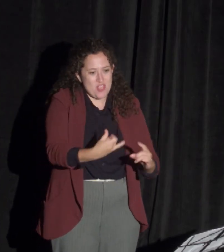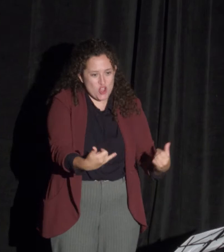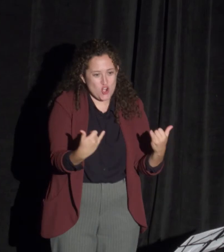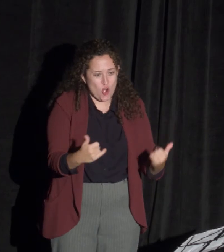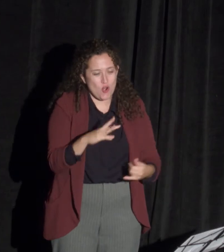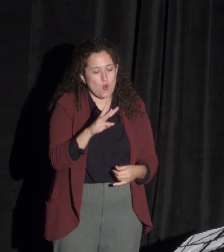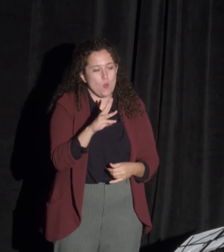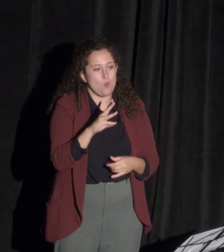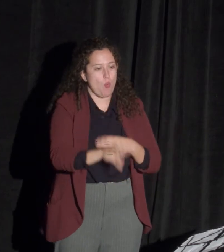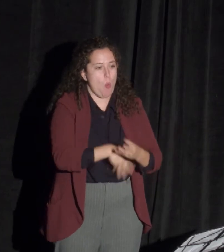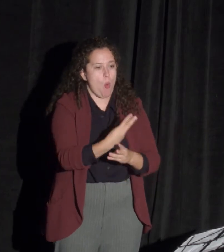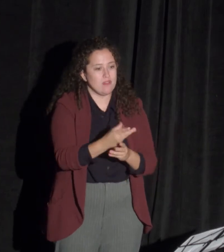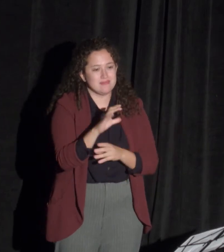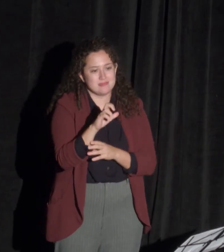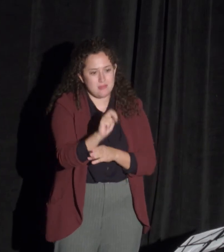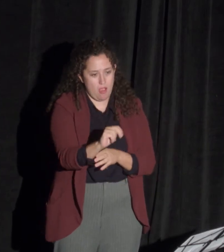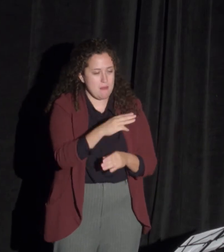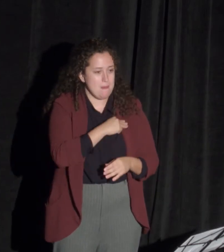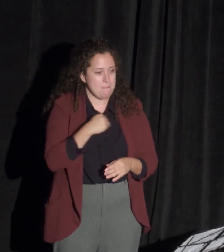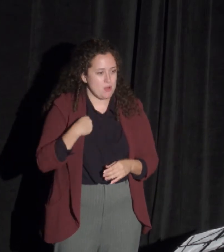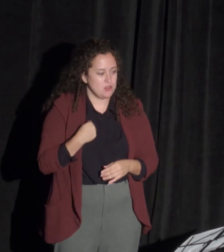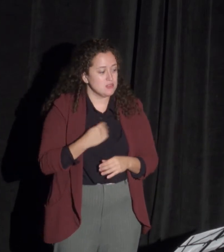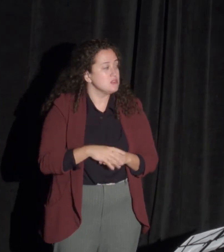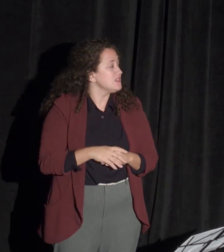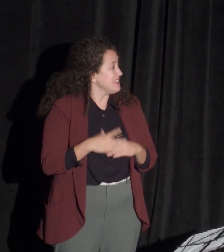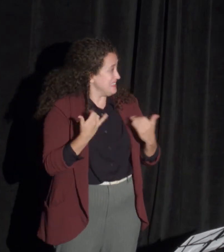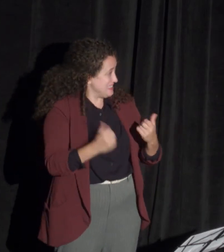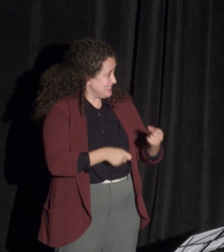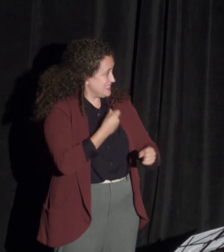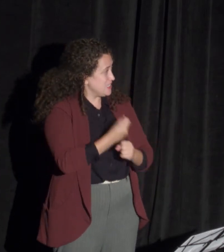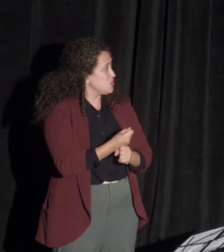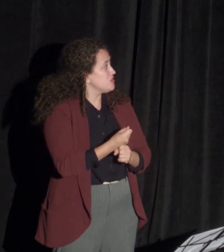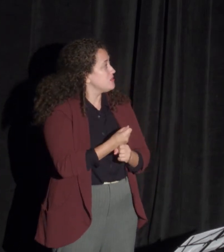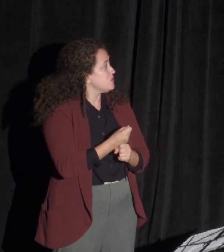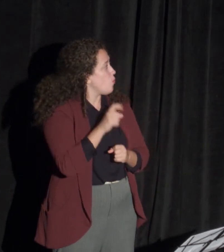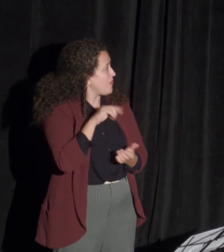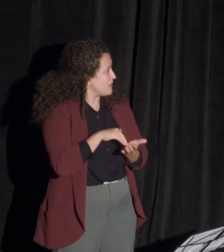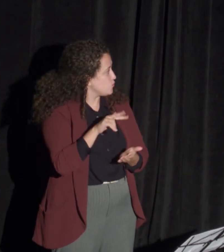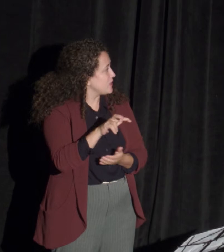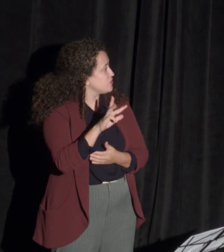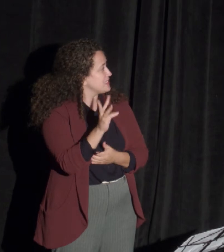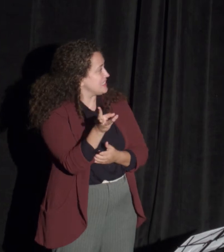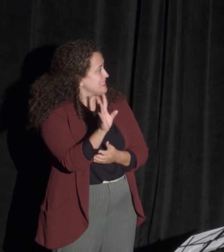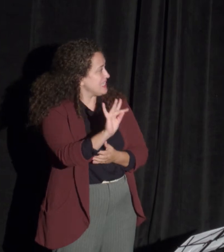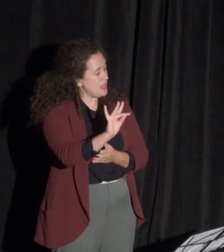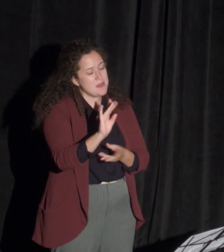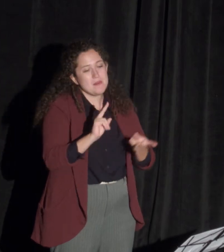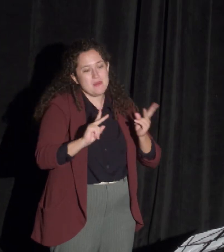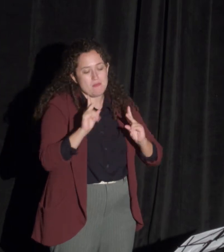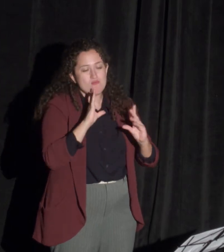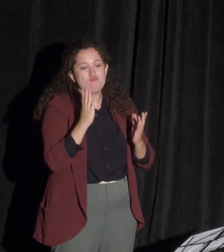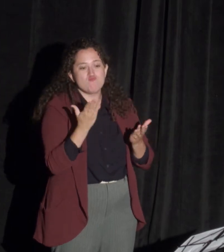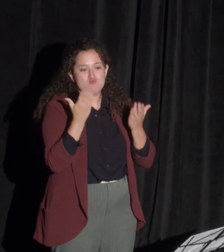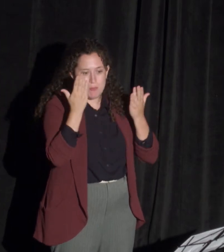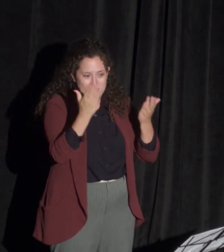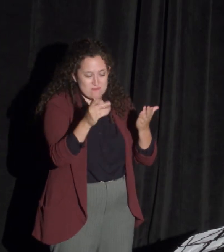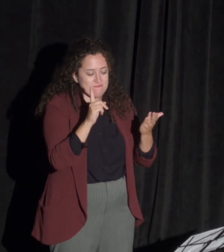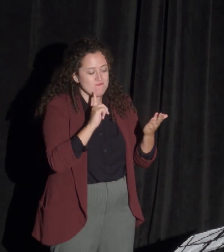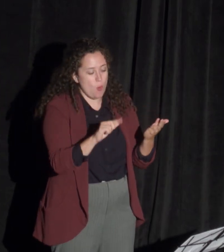1,368 people nominated excellent works and people for the Hugo Awards, Lodestar Award for Best Young Adult Book,